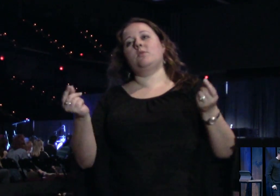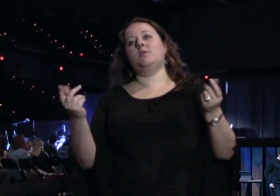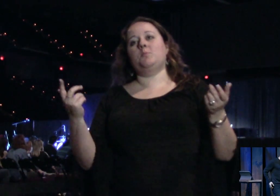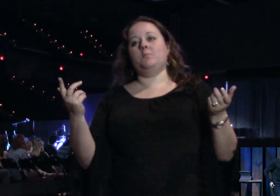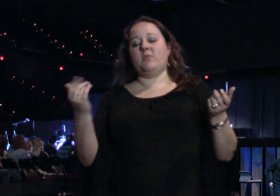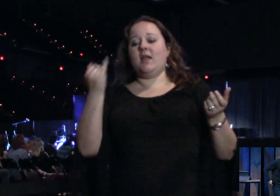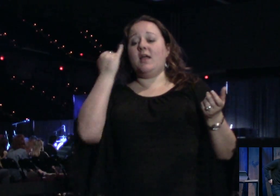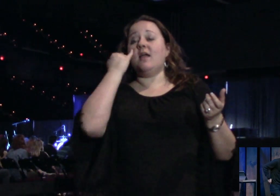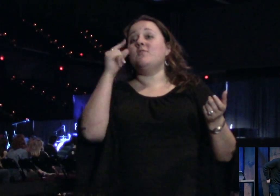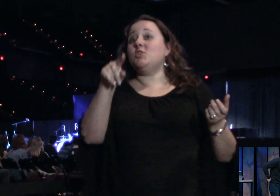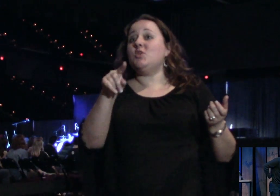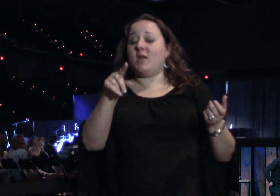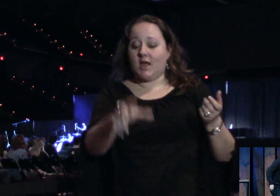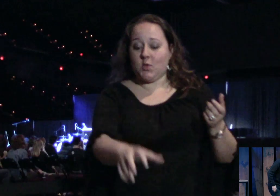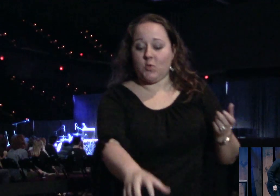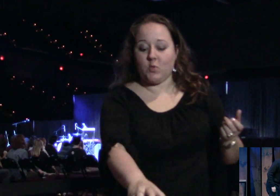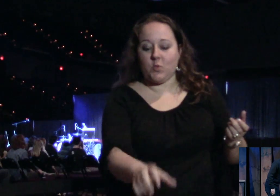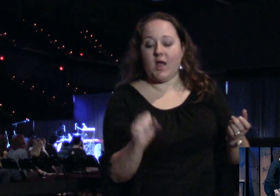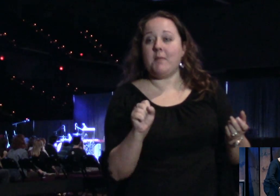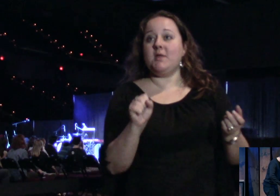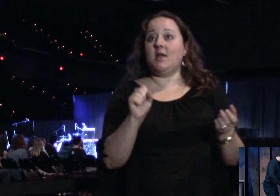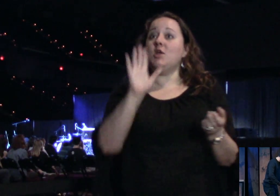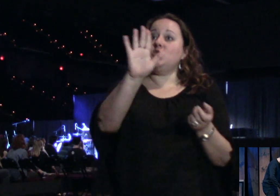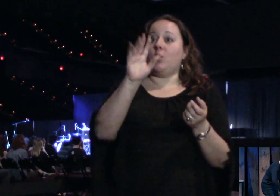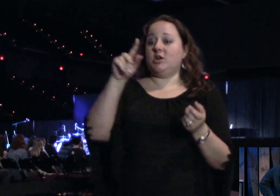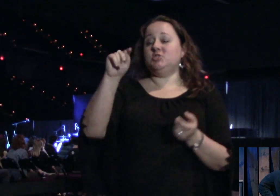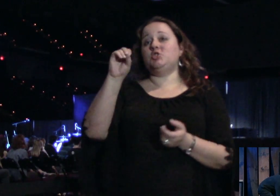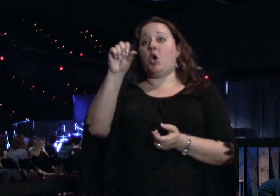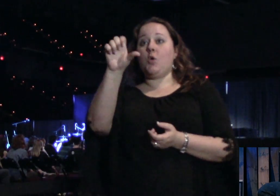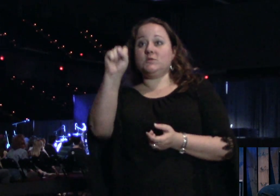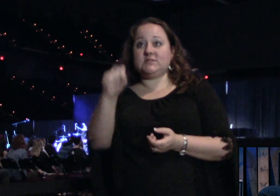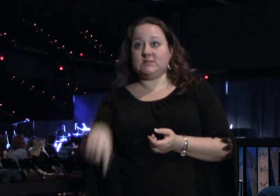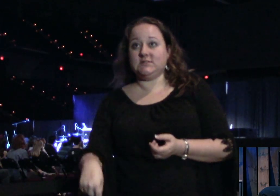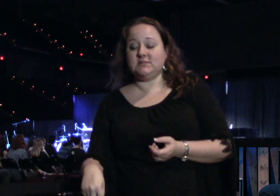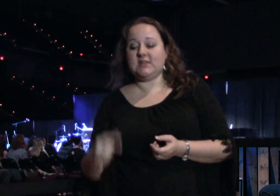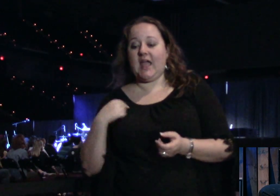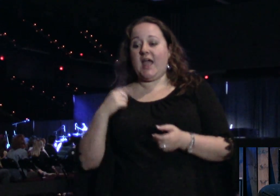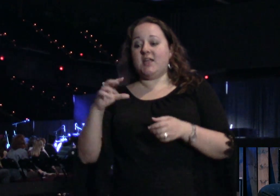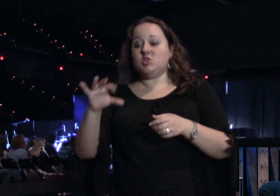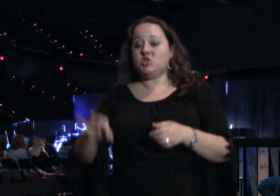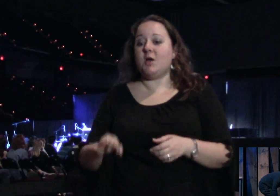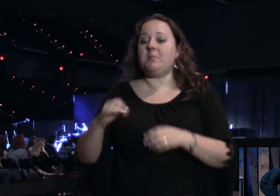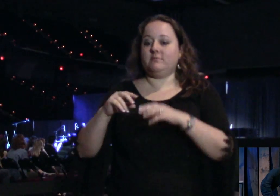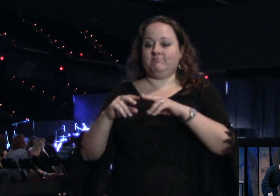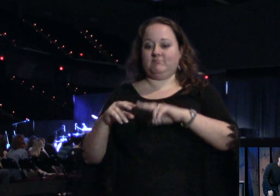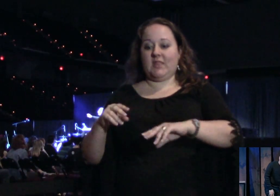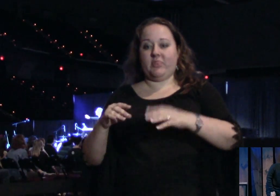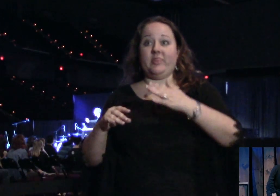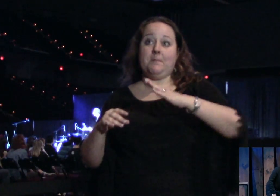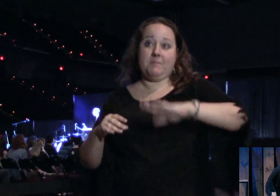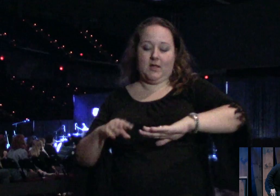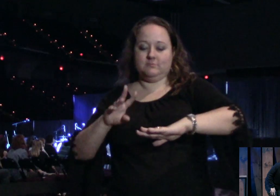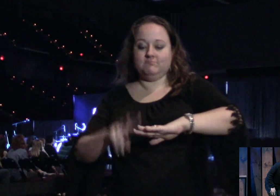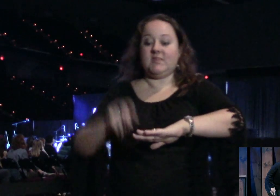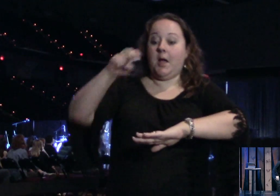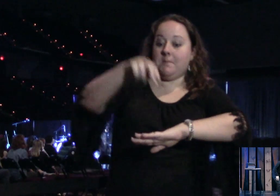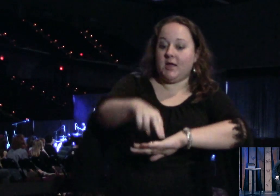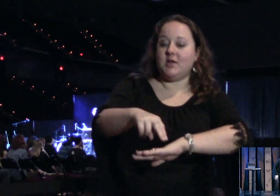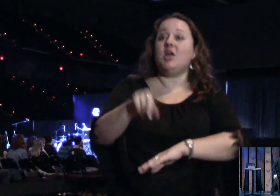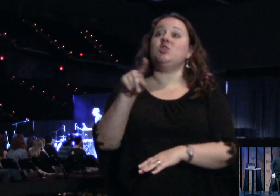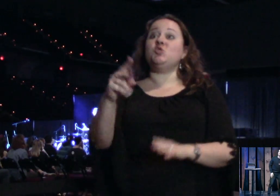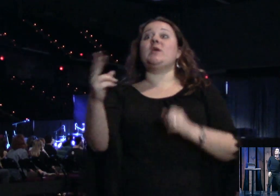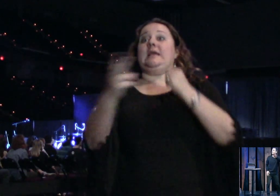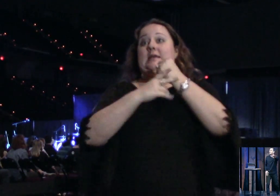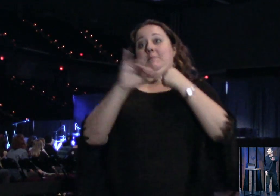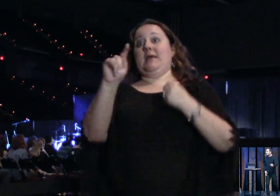say, you know what, here's the deal. If you can grab your toes and jump over the $20